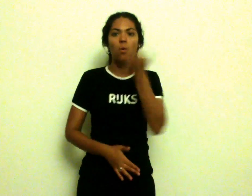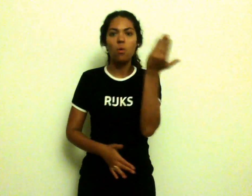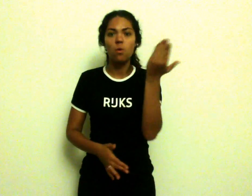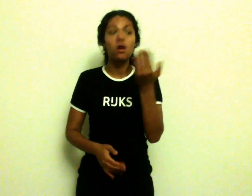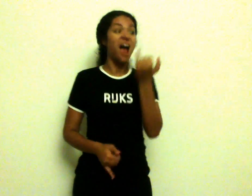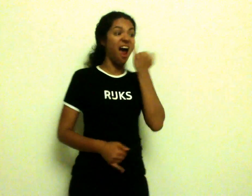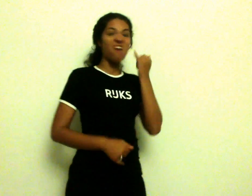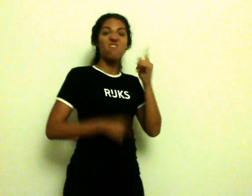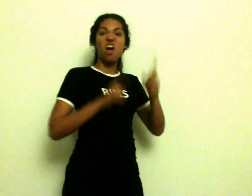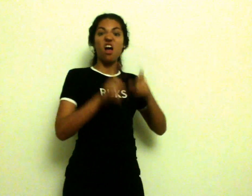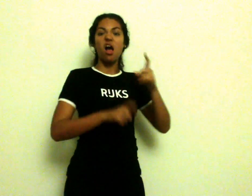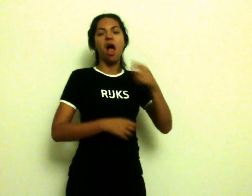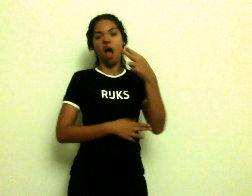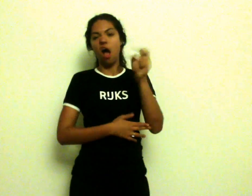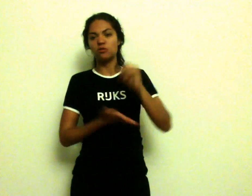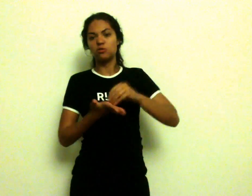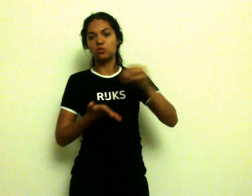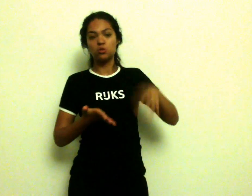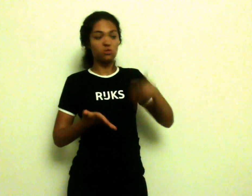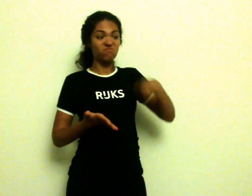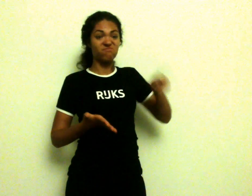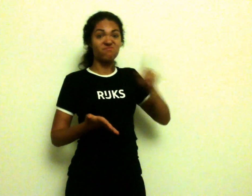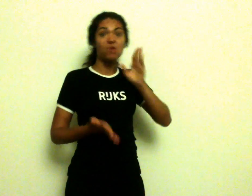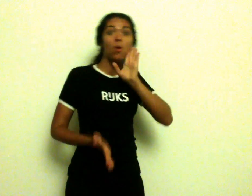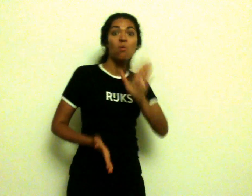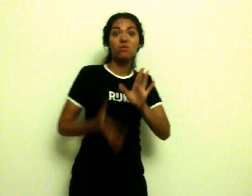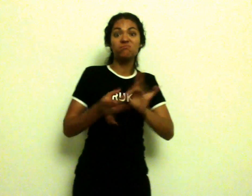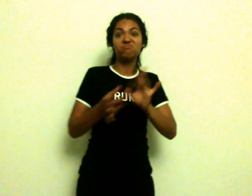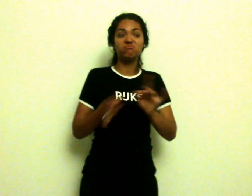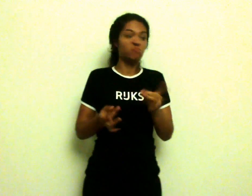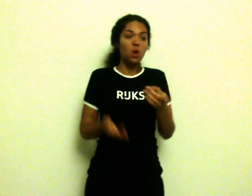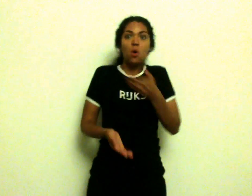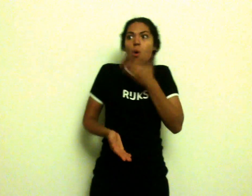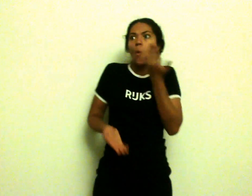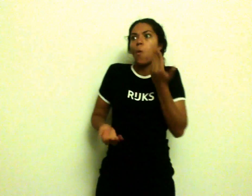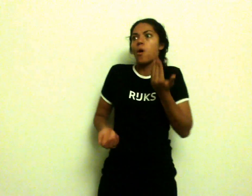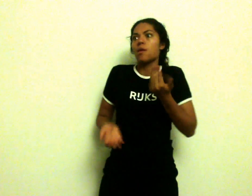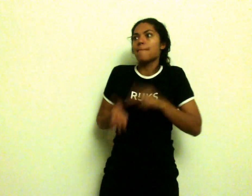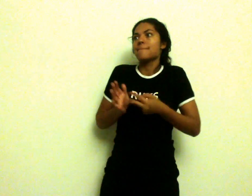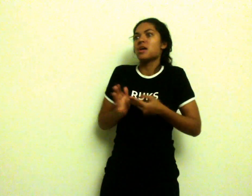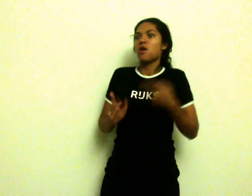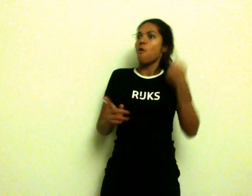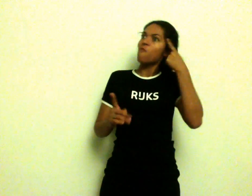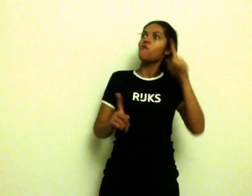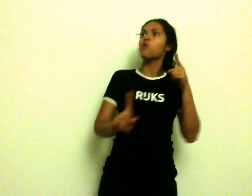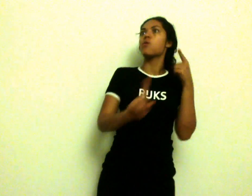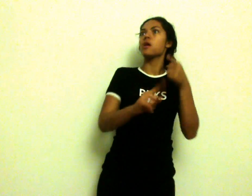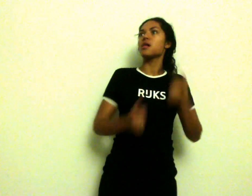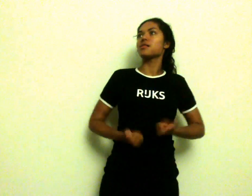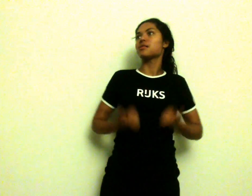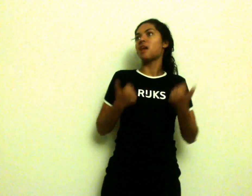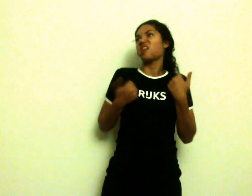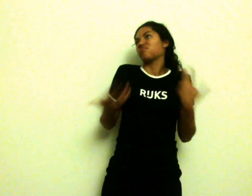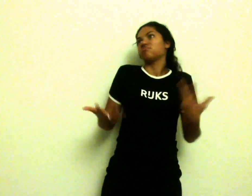she, what is endemic in our high schools is a loss of meaning. There is no meaning left in life.